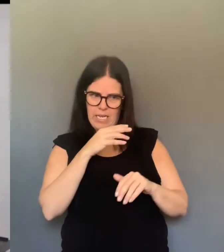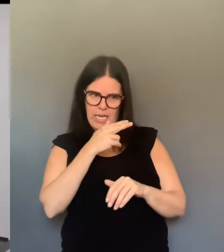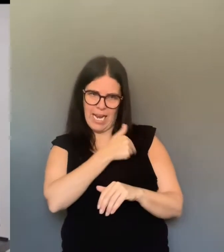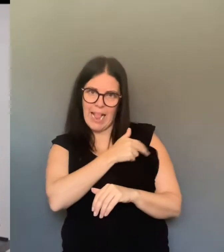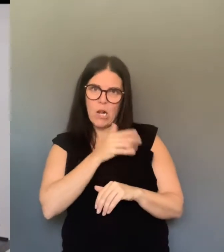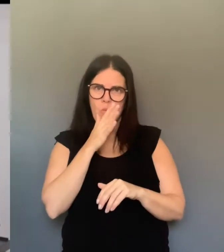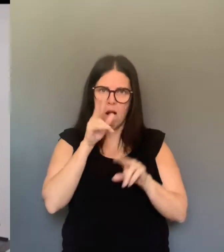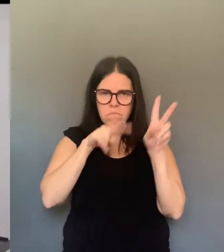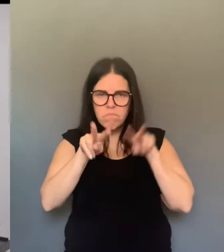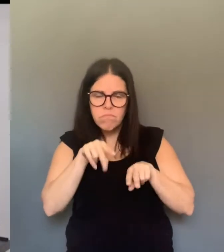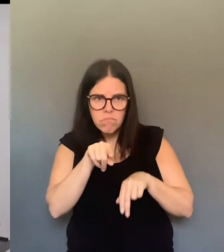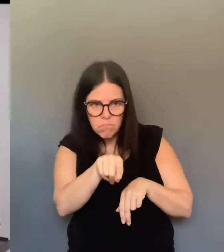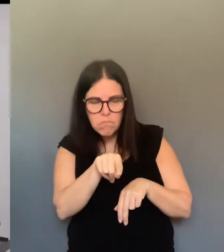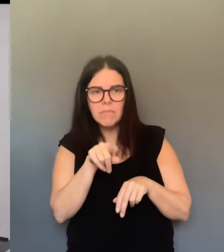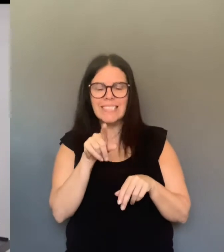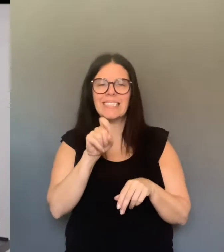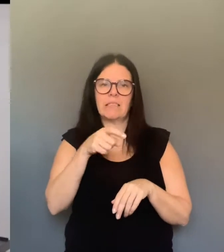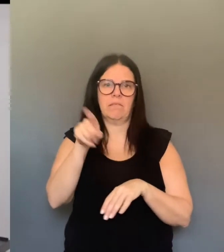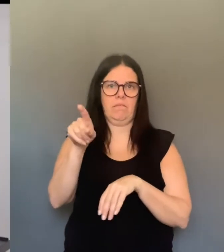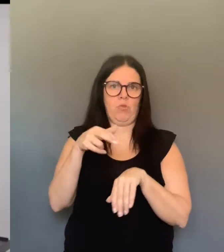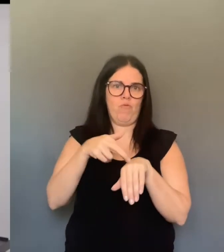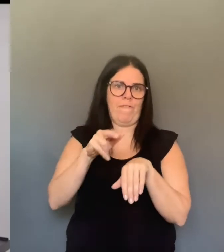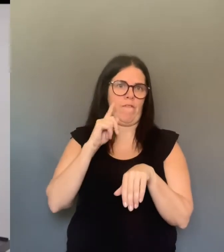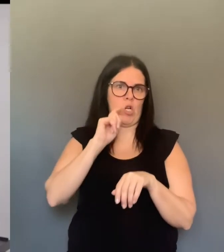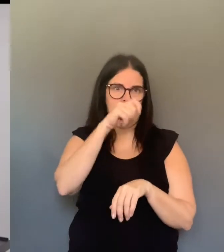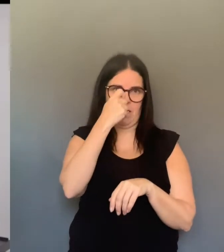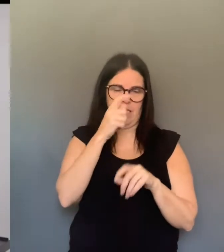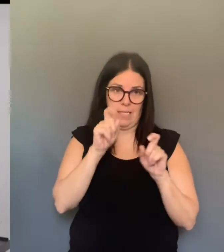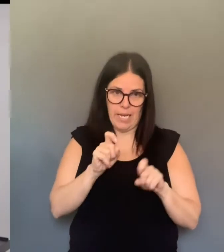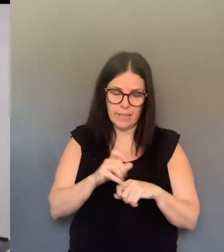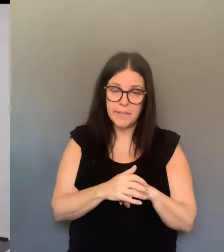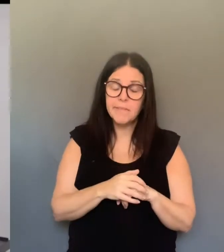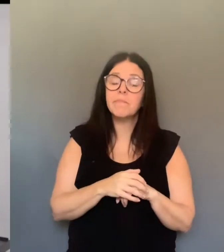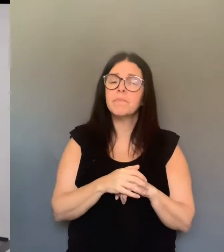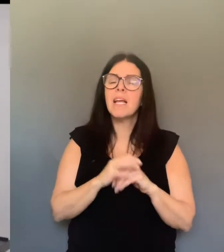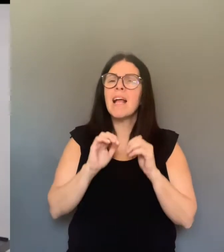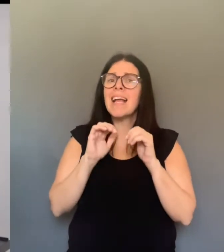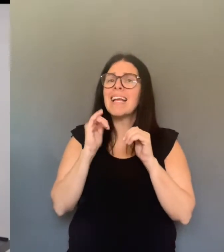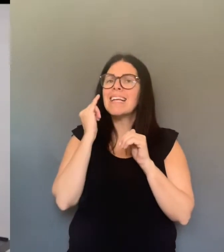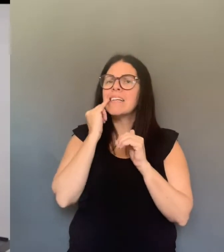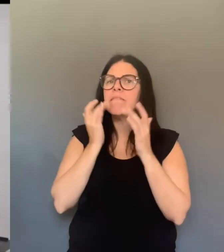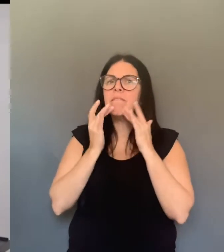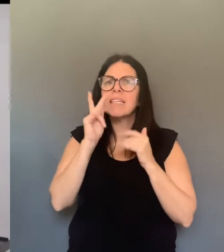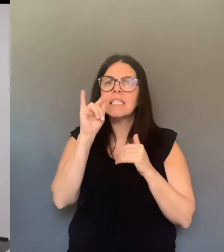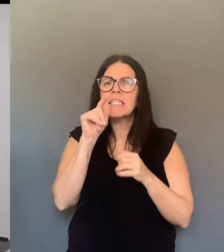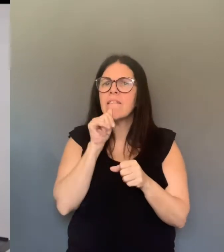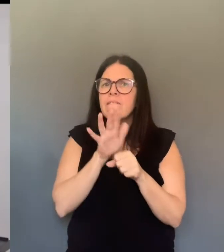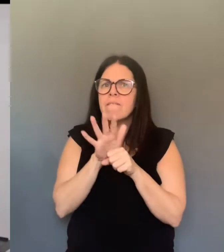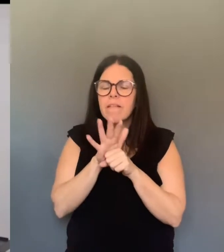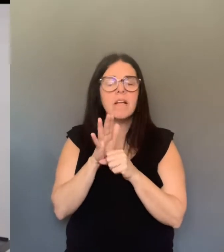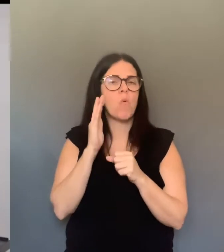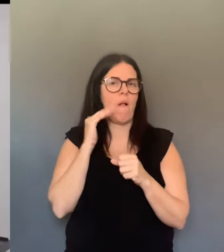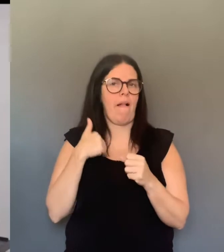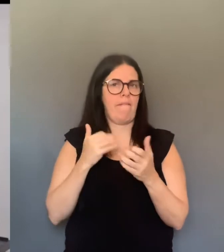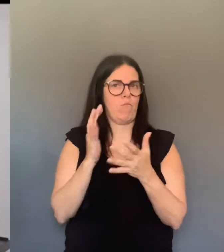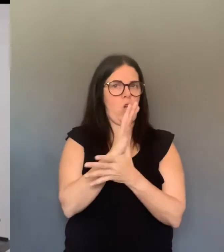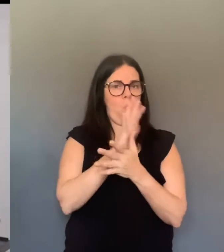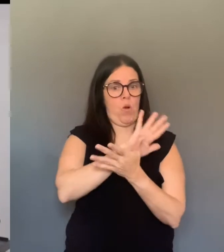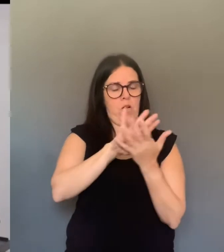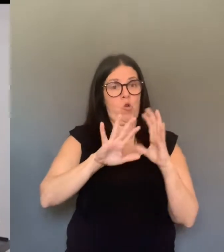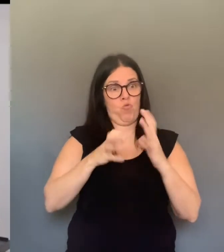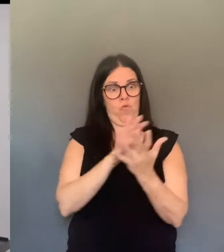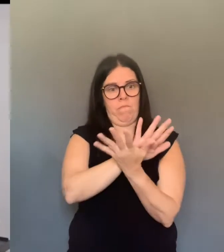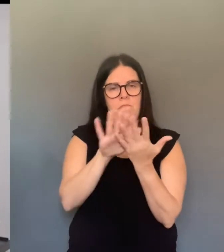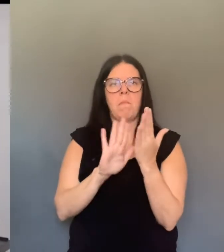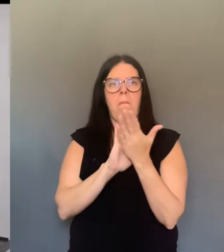facilities and retirement homes, hospitalized patients admitted with respiratory symptoms, symptomatic members of remote,